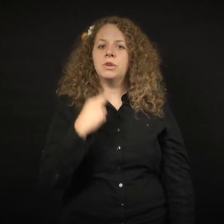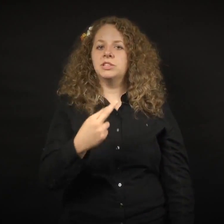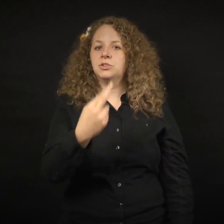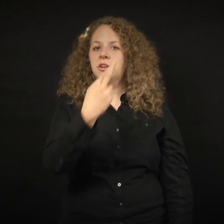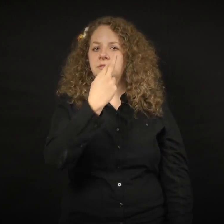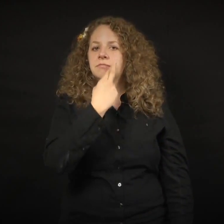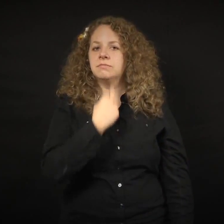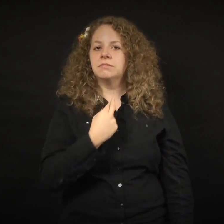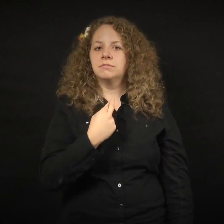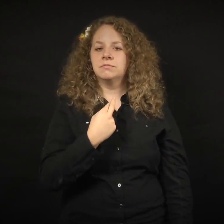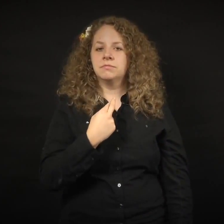Restaurant,